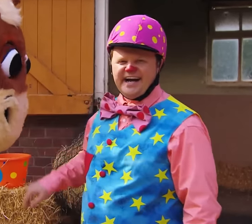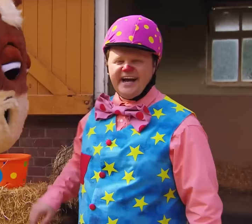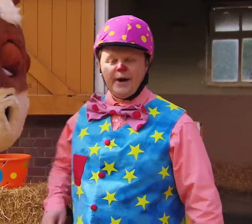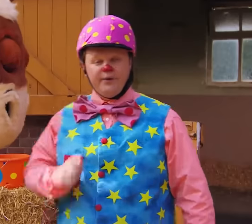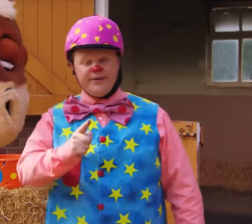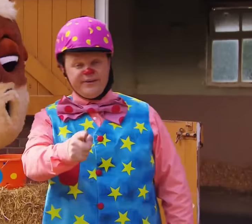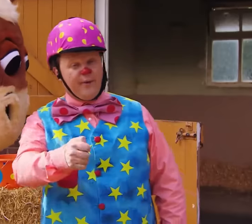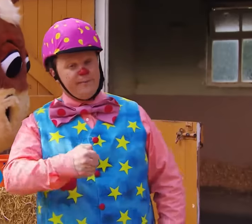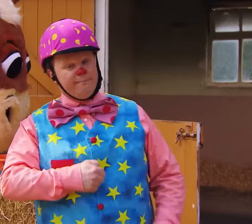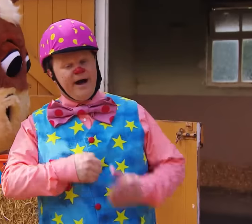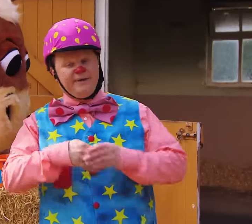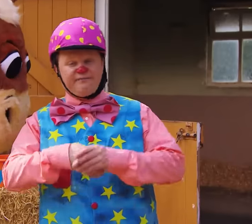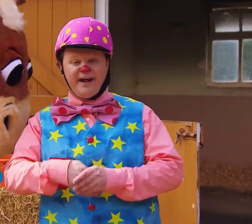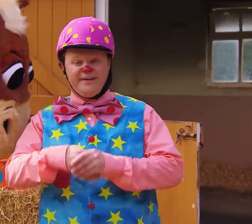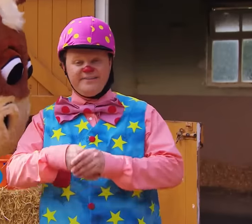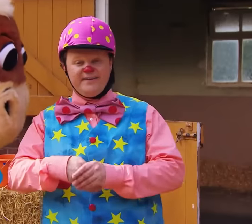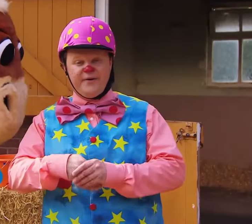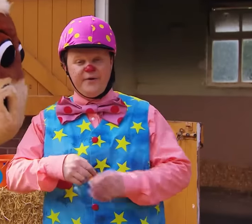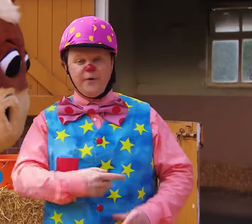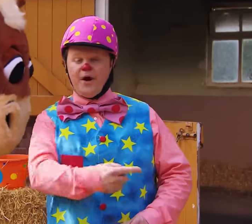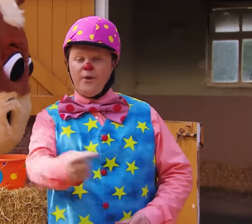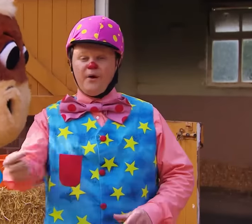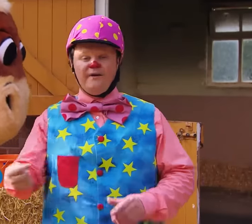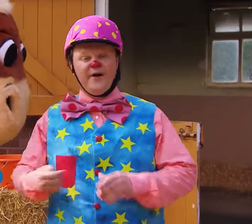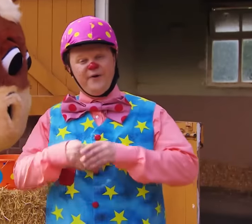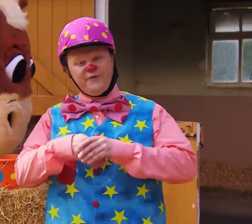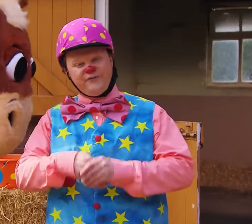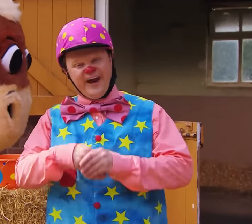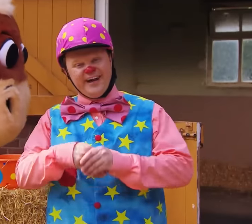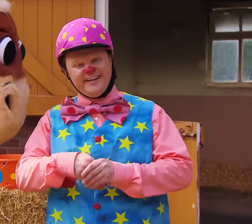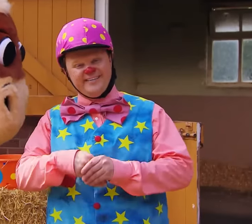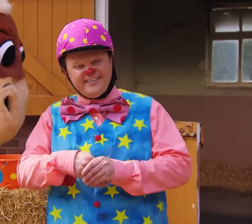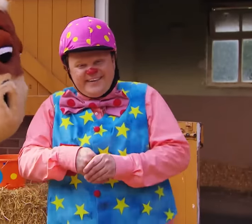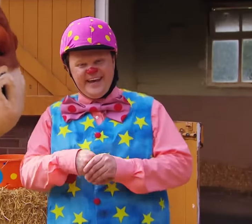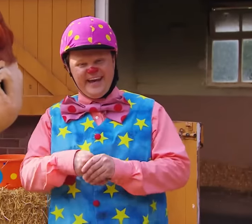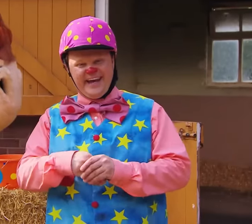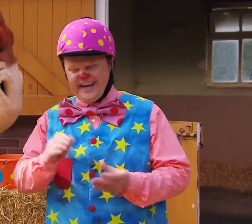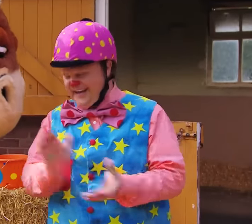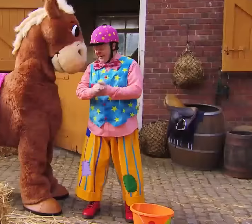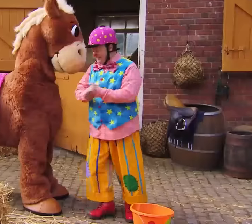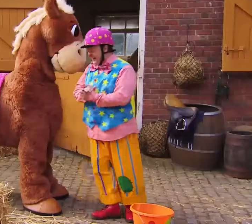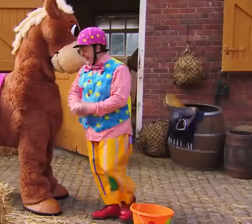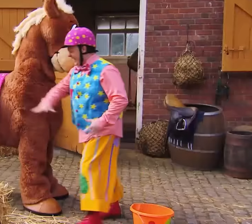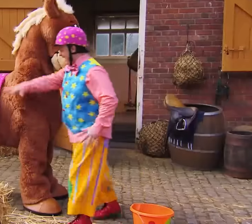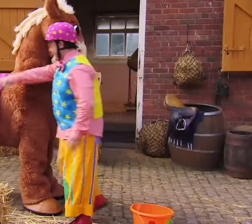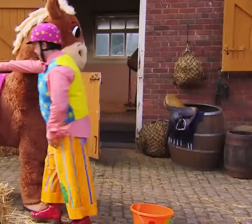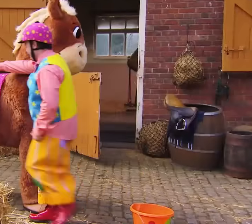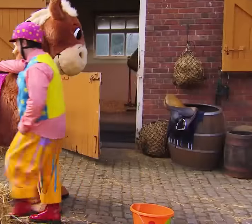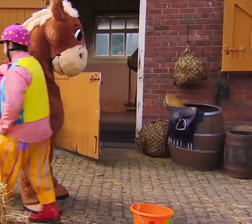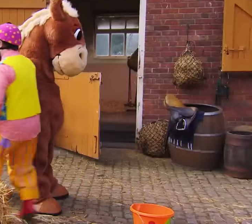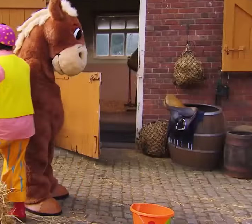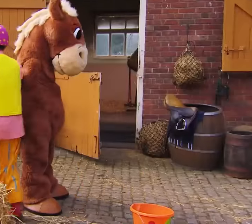friend. Well, you're my friend too. We're all friends. Right then. Come on,